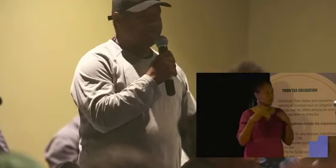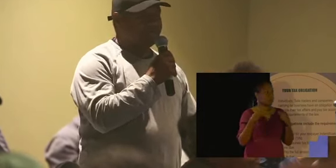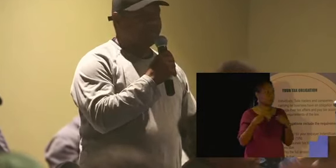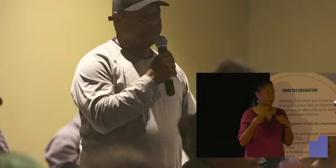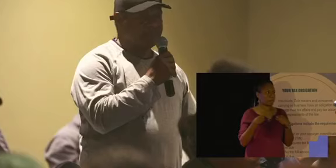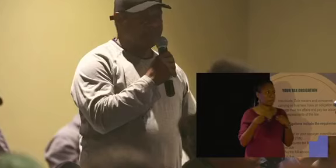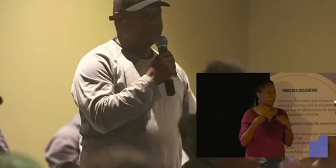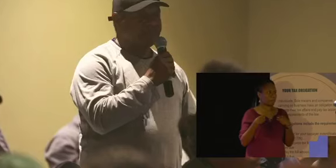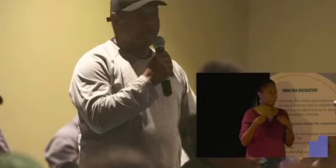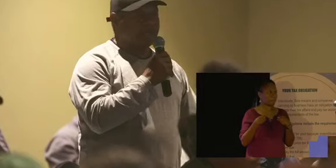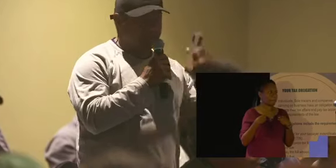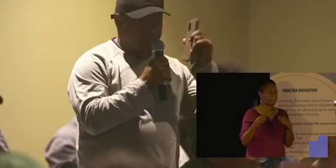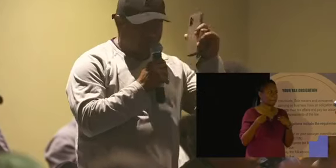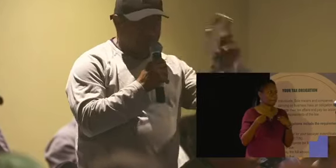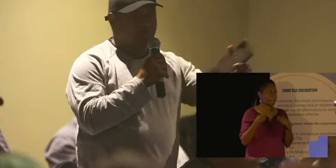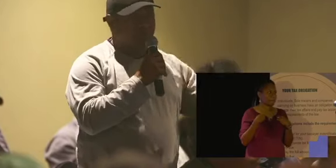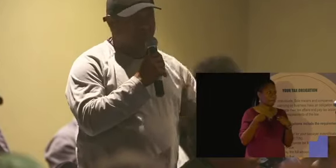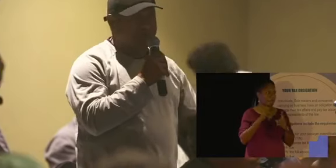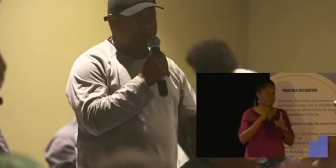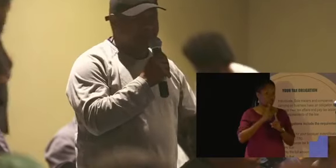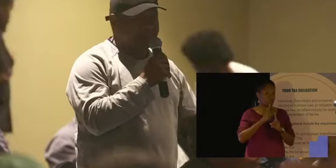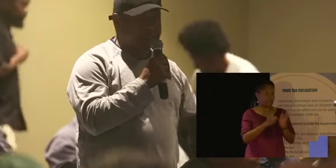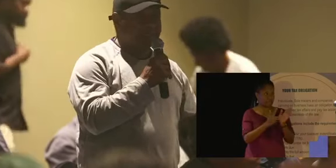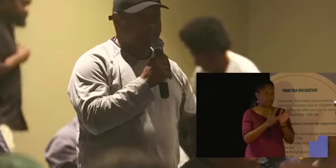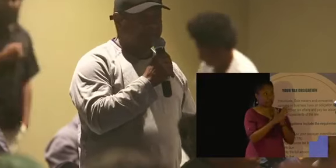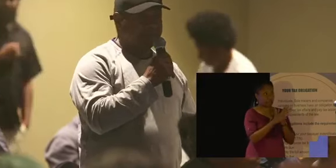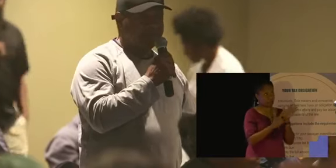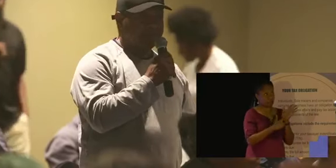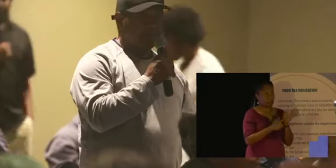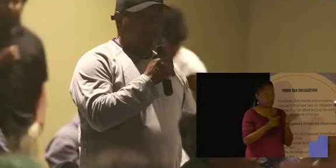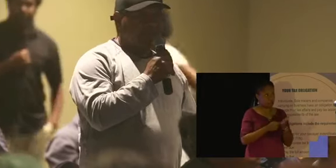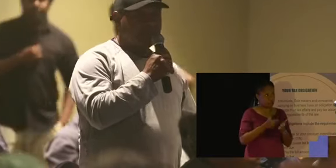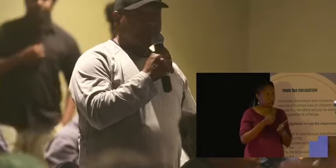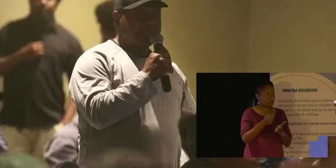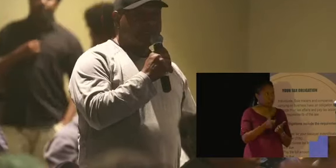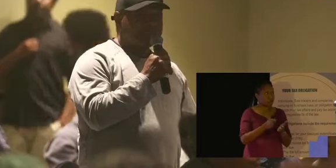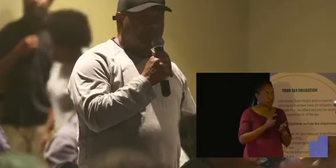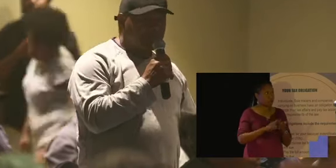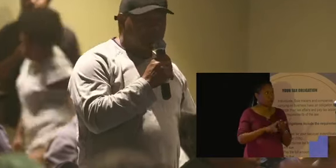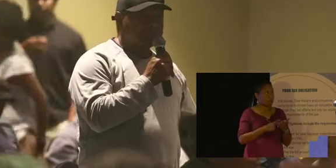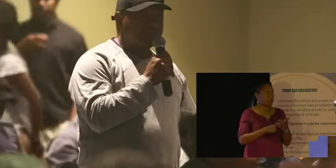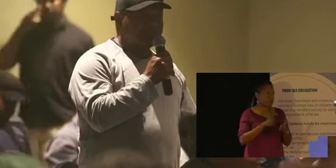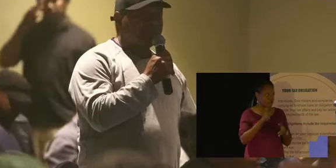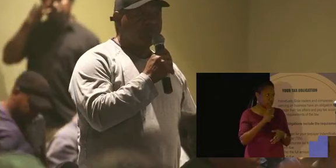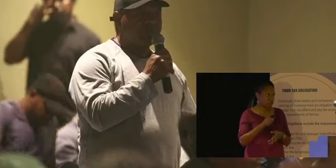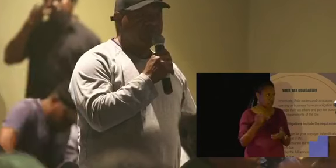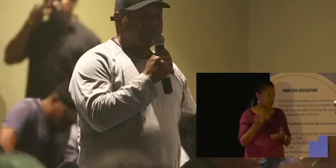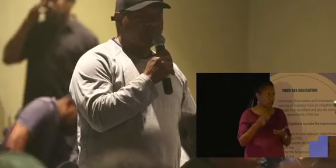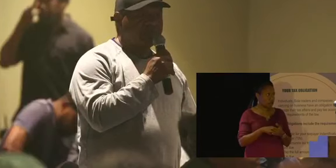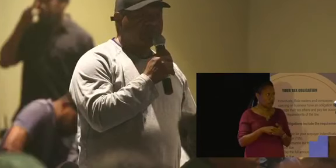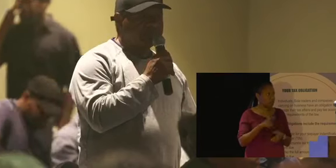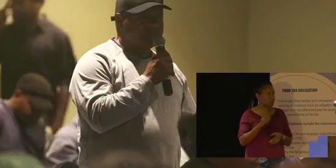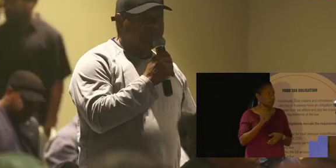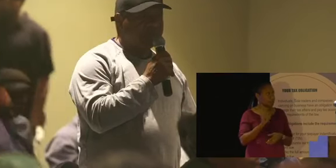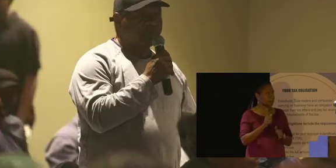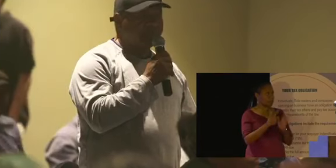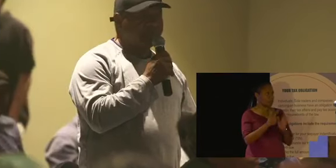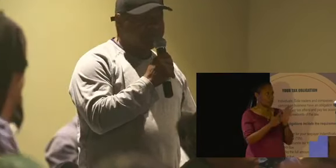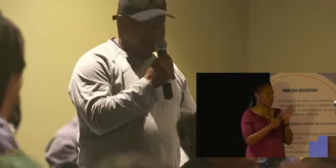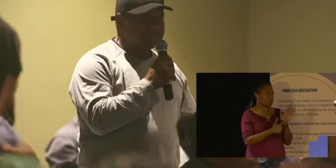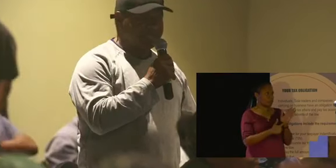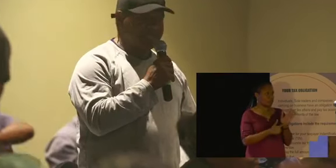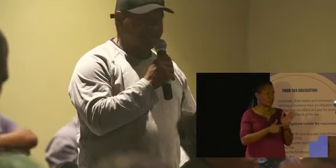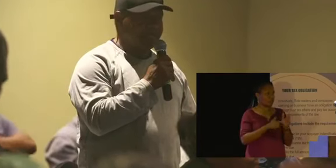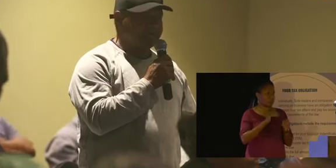monthly. That is according to the law of the IRC. But these laws law making more businessman law